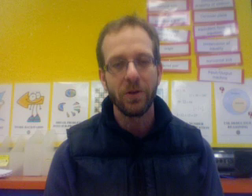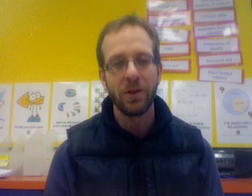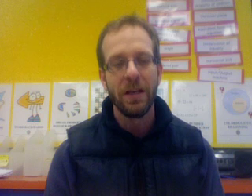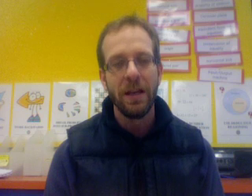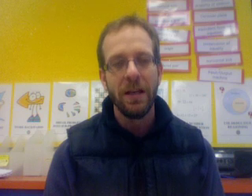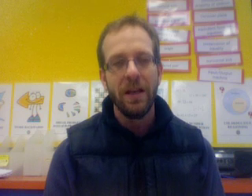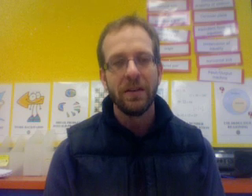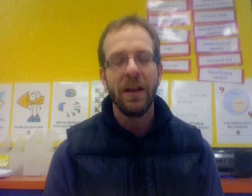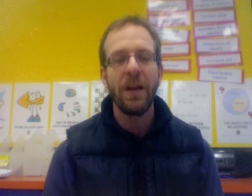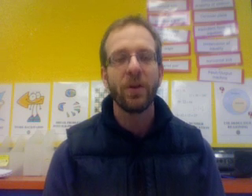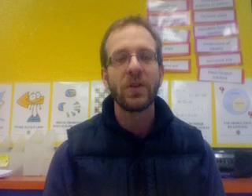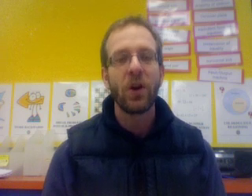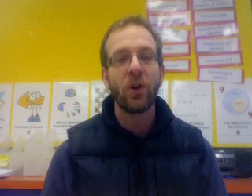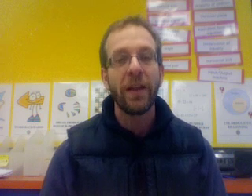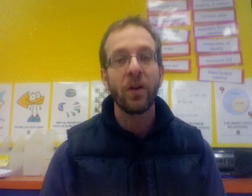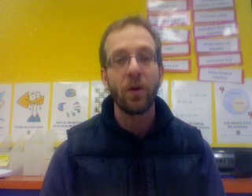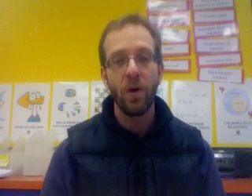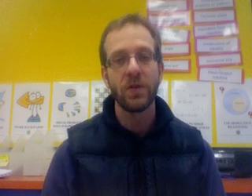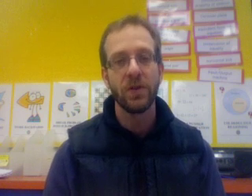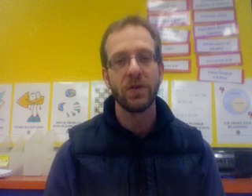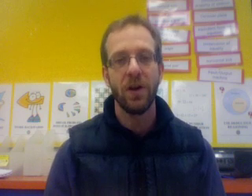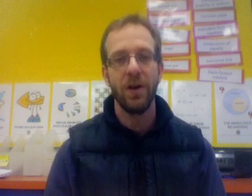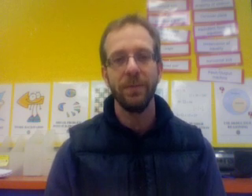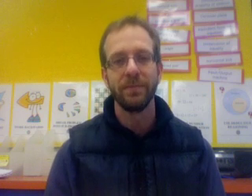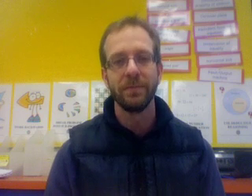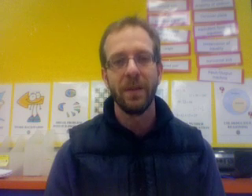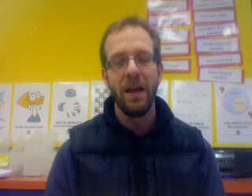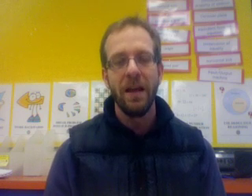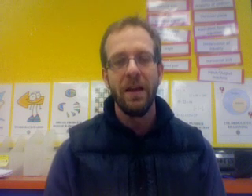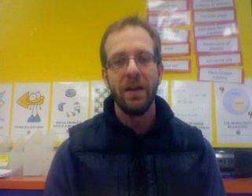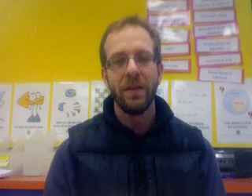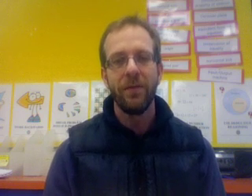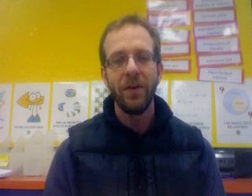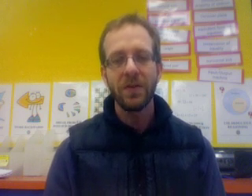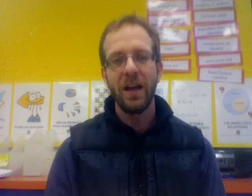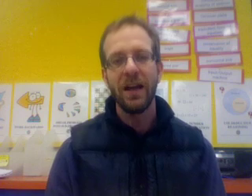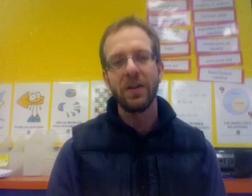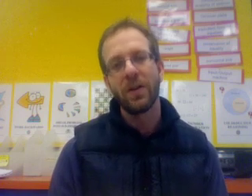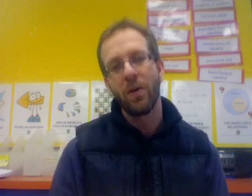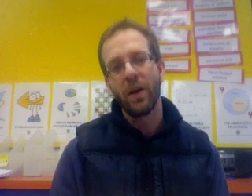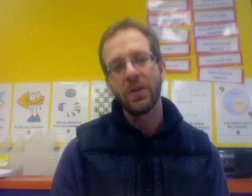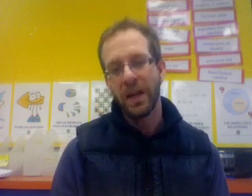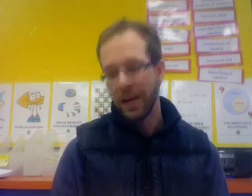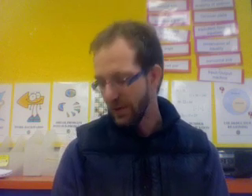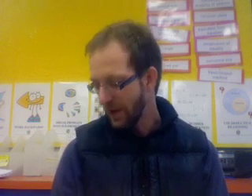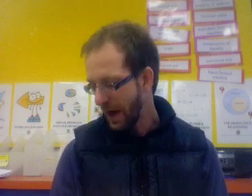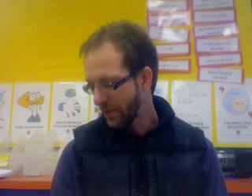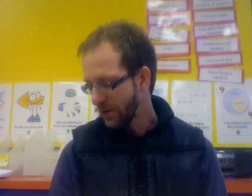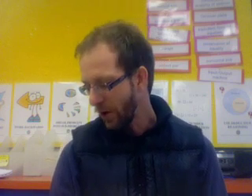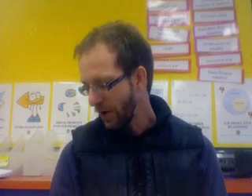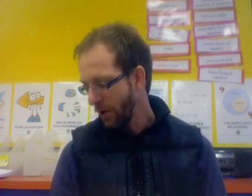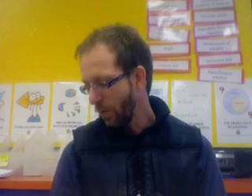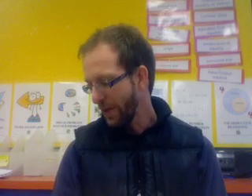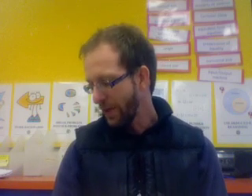language. Today we're going to start learning the chorus to the song. The first line to the chorus is, I'm starting with